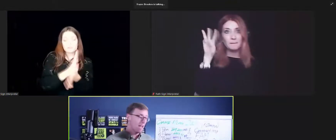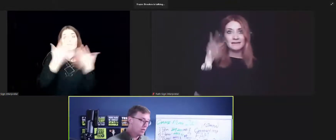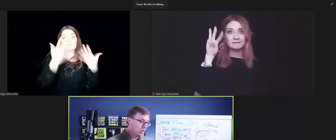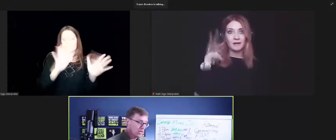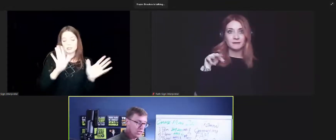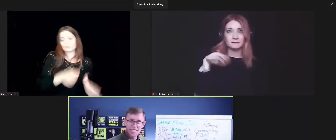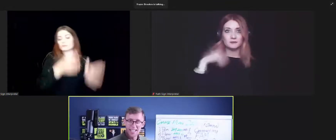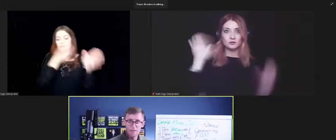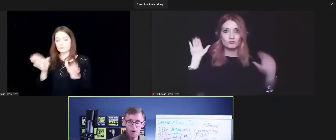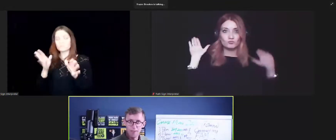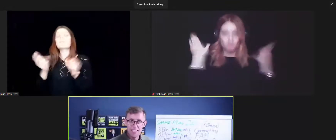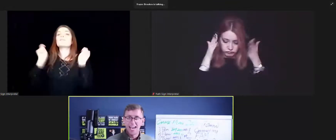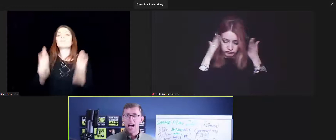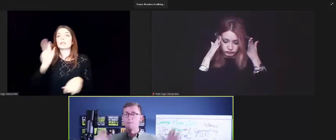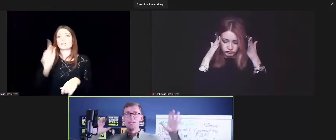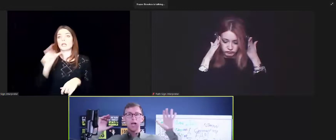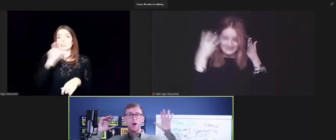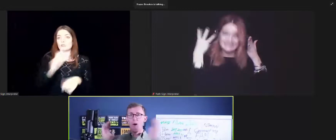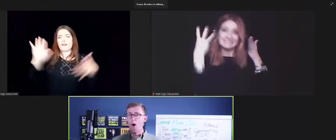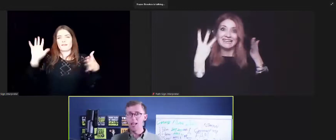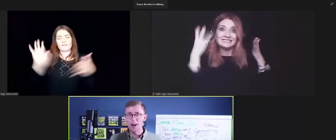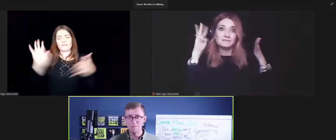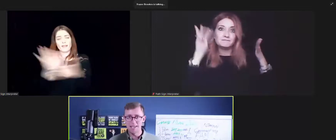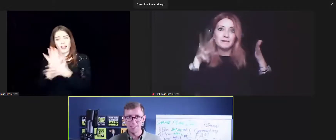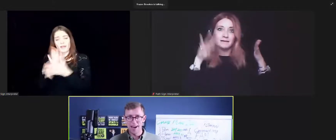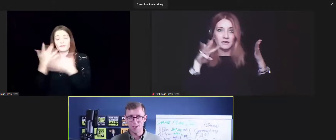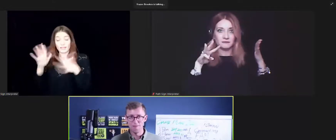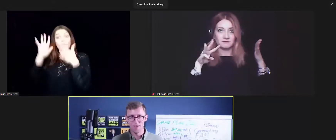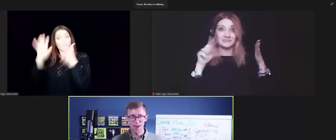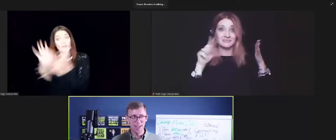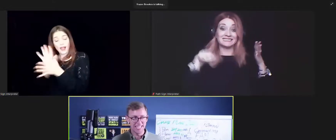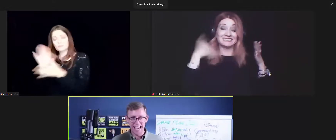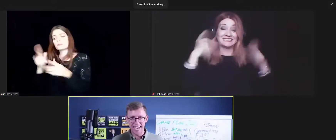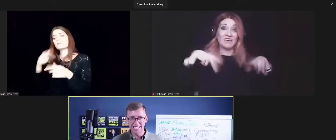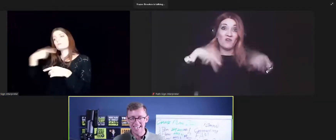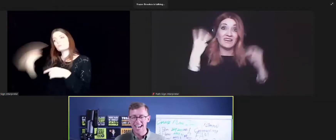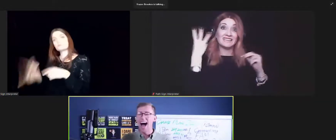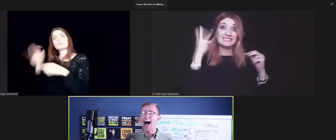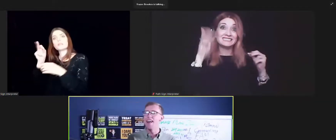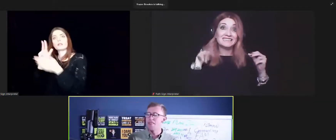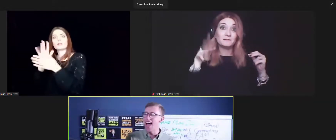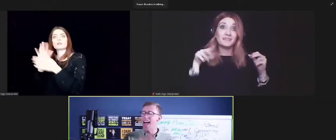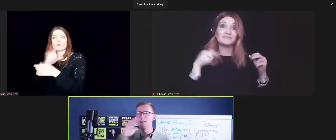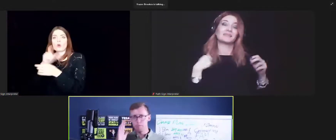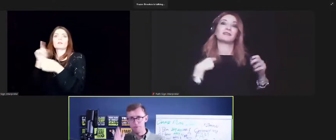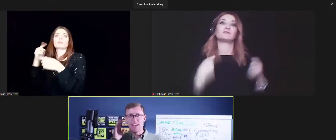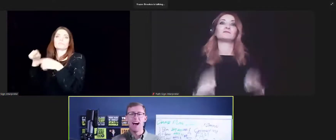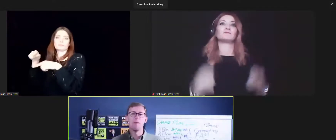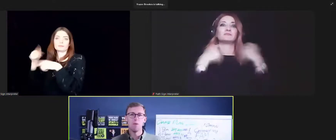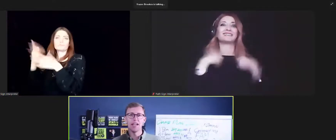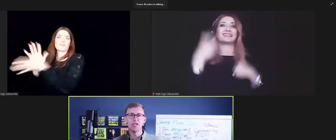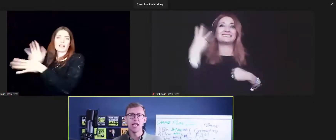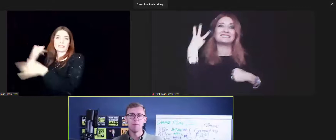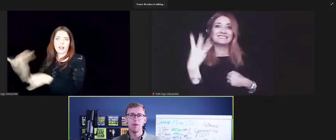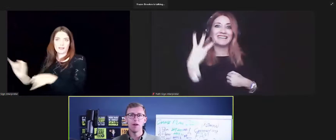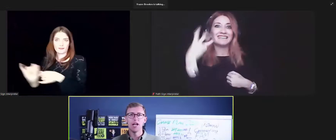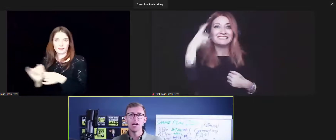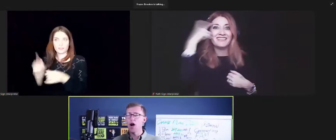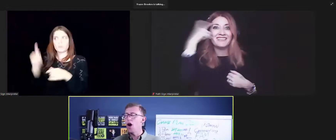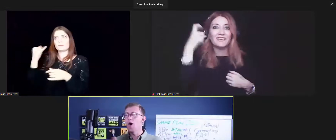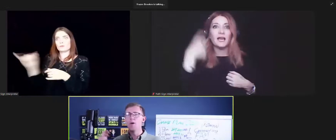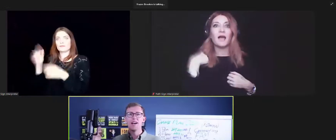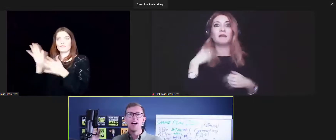hey, I'm going to do this 30-day run. I'm going to go all out massive action for 30 days. And then we're going to celebrate. We're